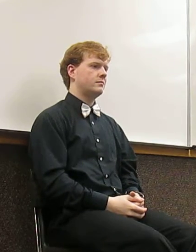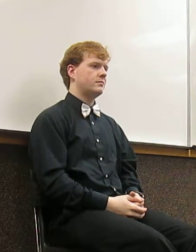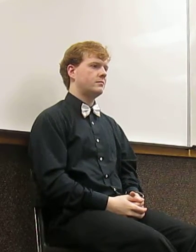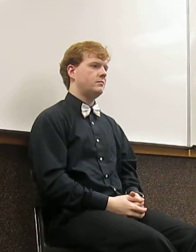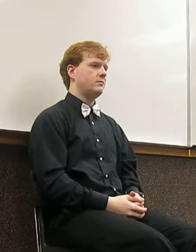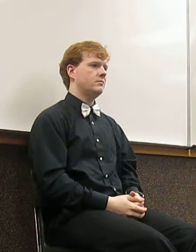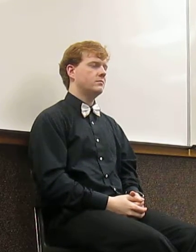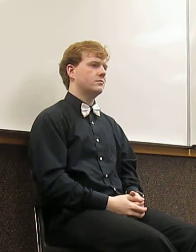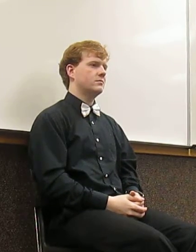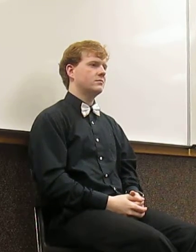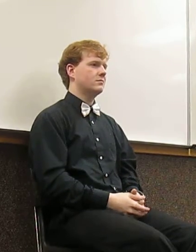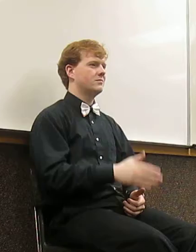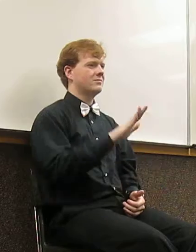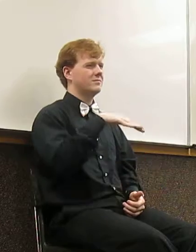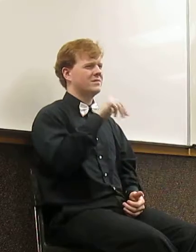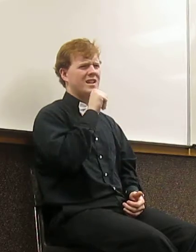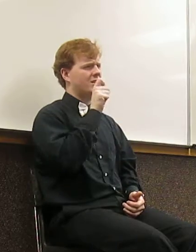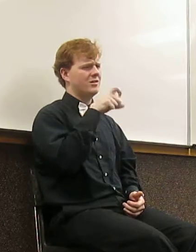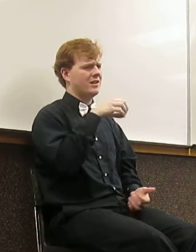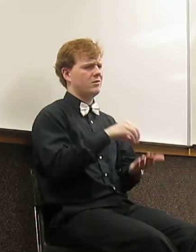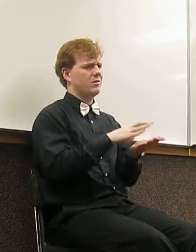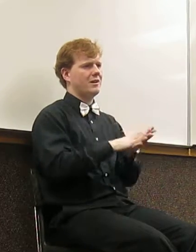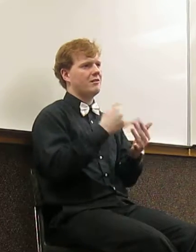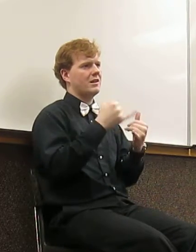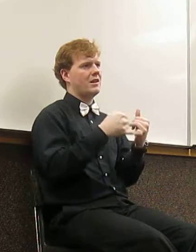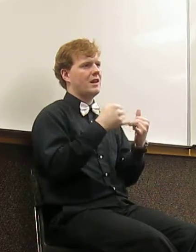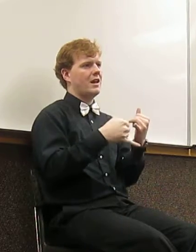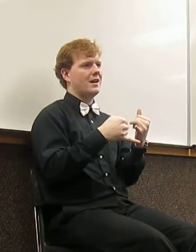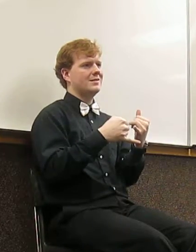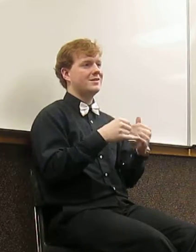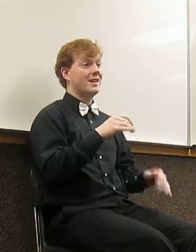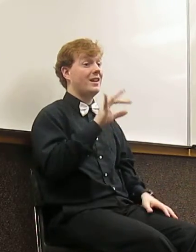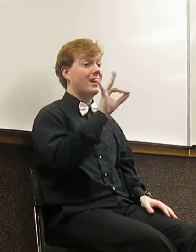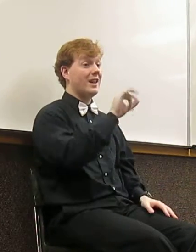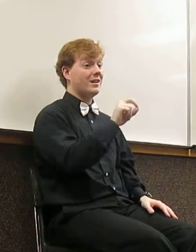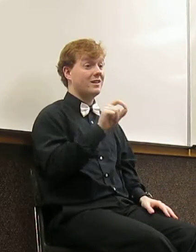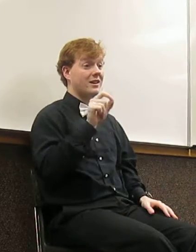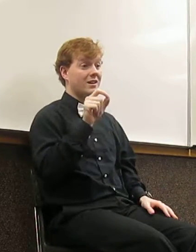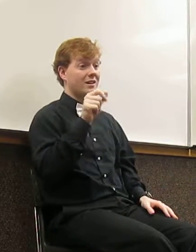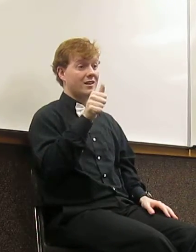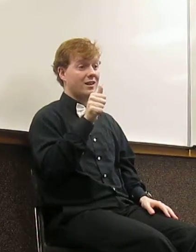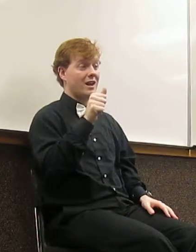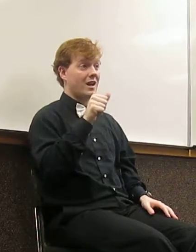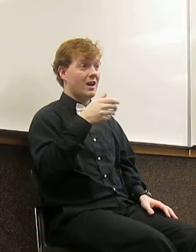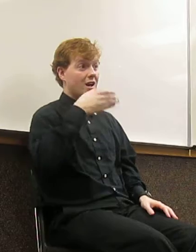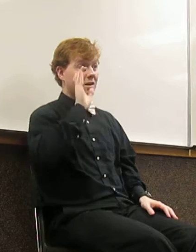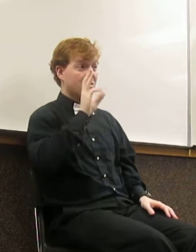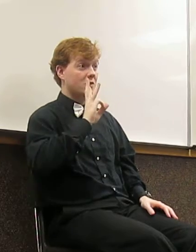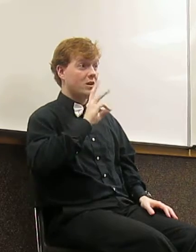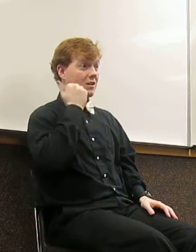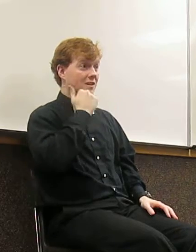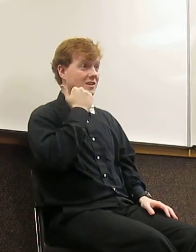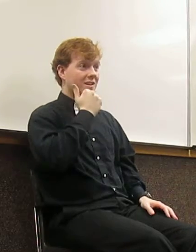Okay, this last thing, don't write this last one. It says you need 8 to 10 glasses of water each day.